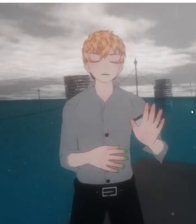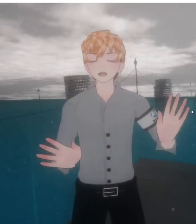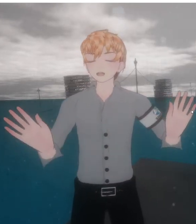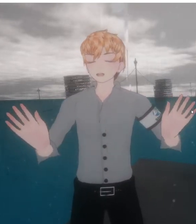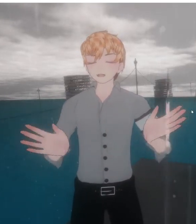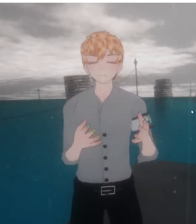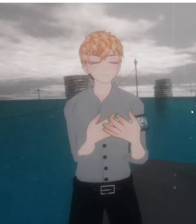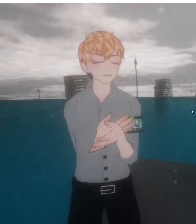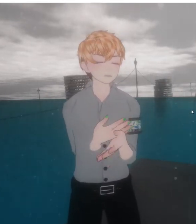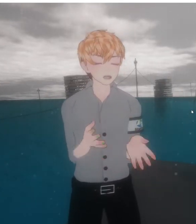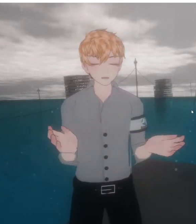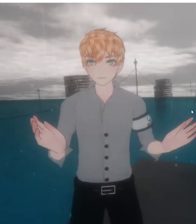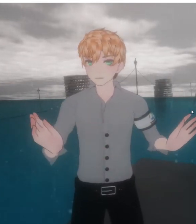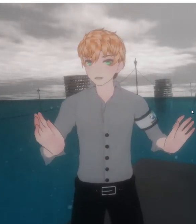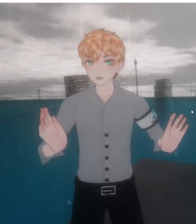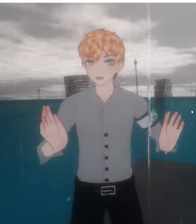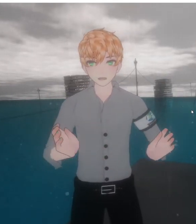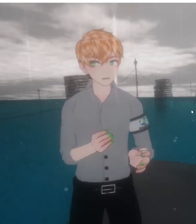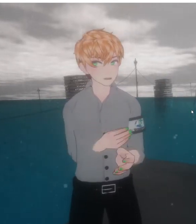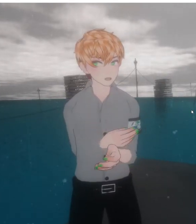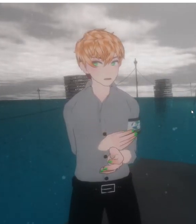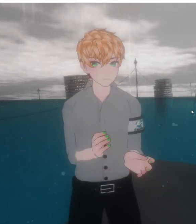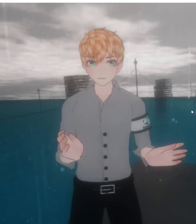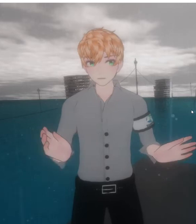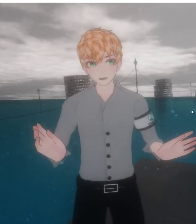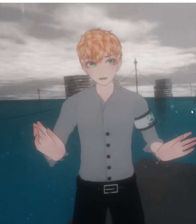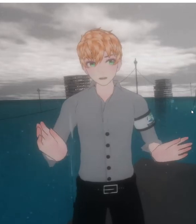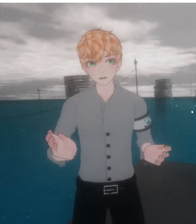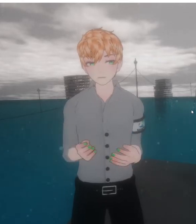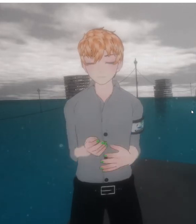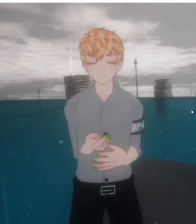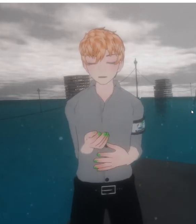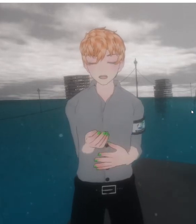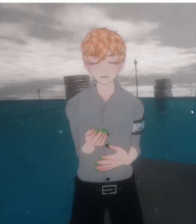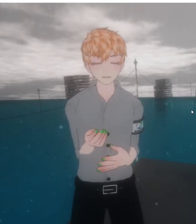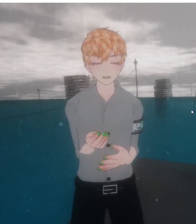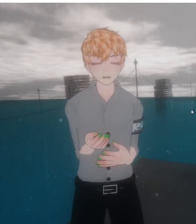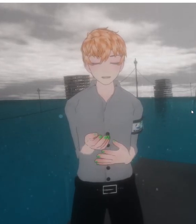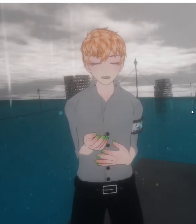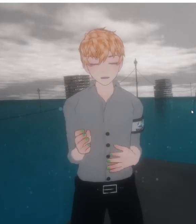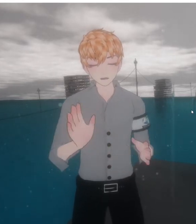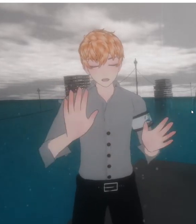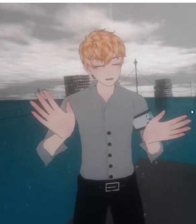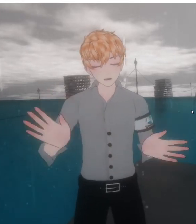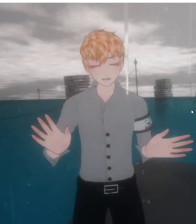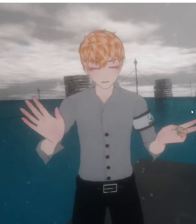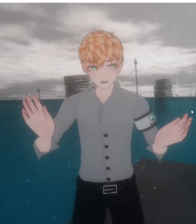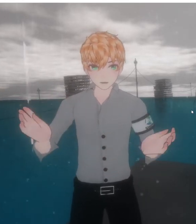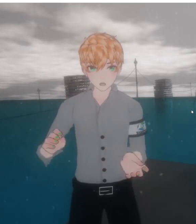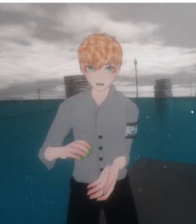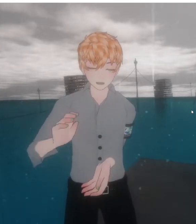I really don't care. Not so much that I'm sure it's important, whatever,